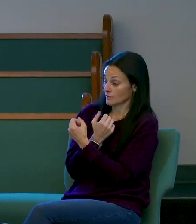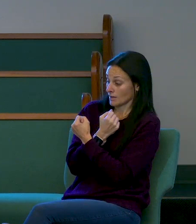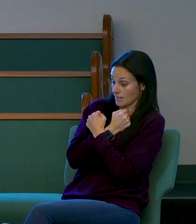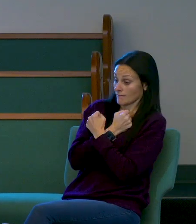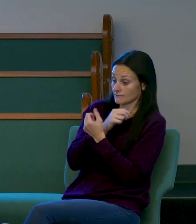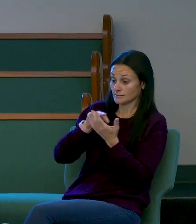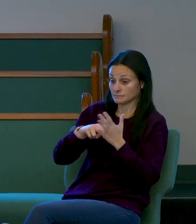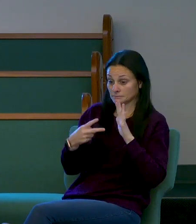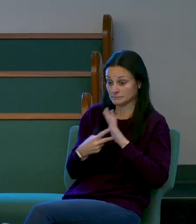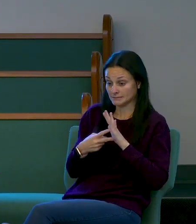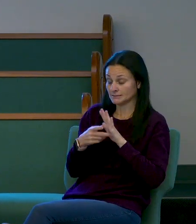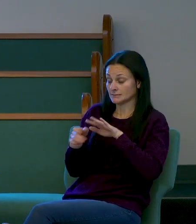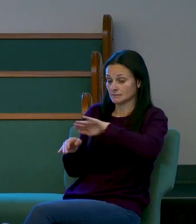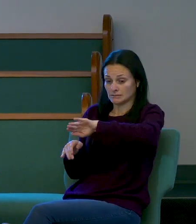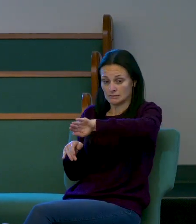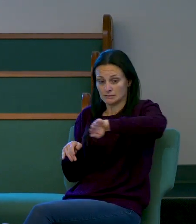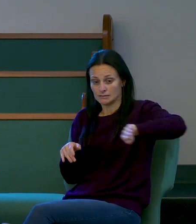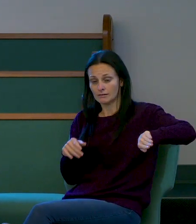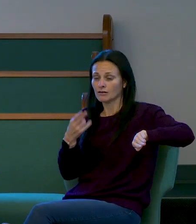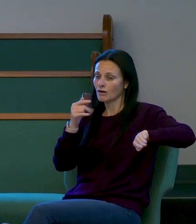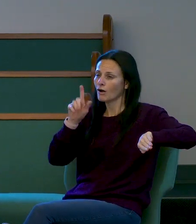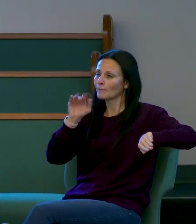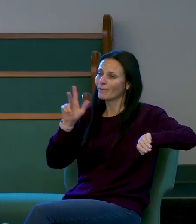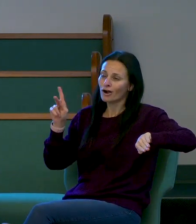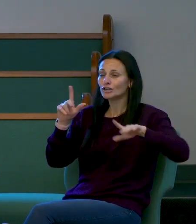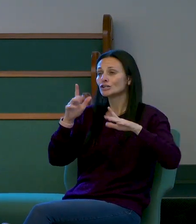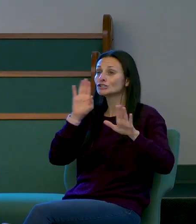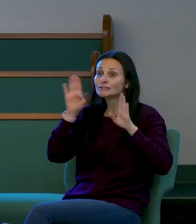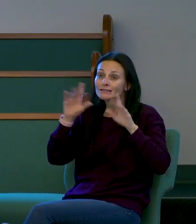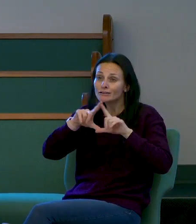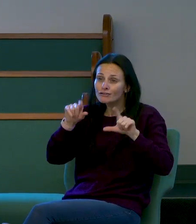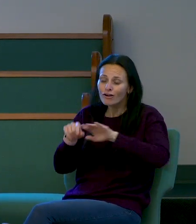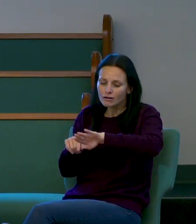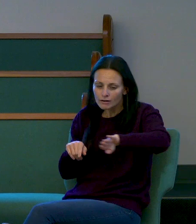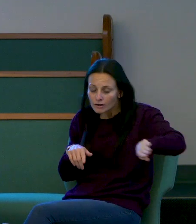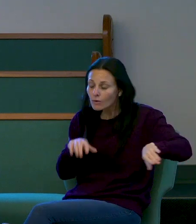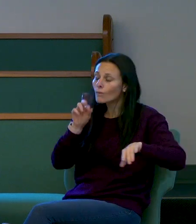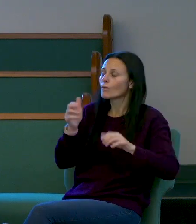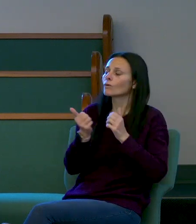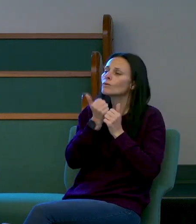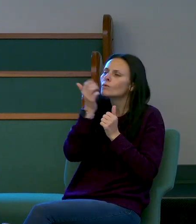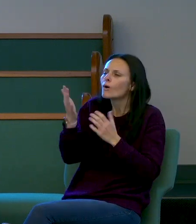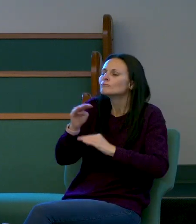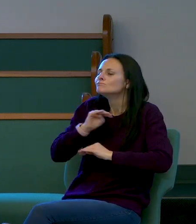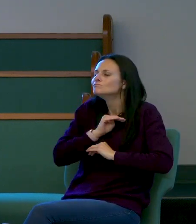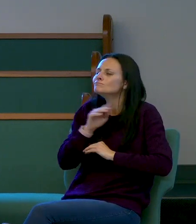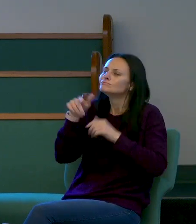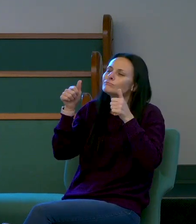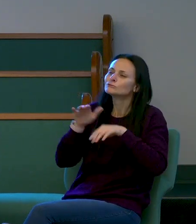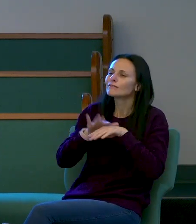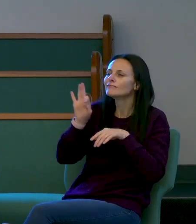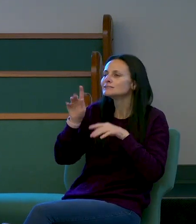means moving beyond that Hallmark greeting card or maybe even a warm, fuzzy post on our